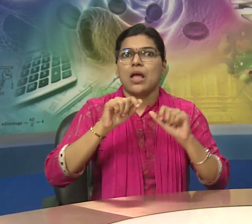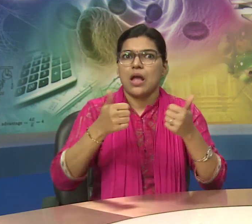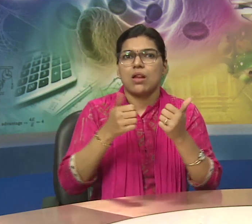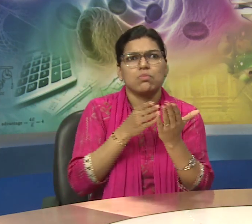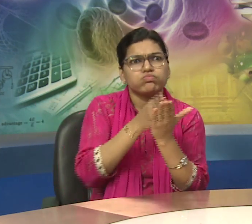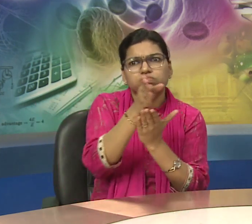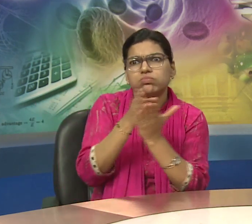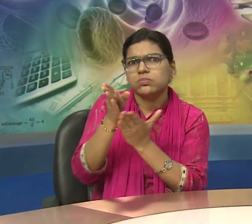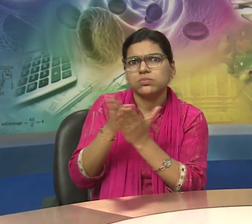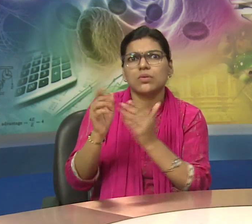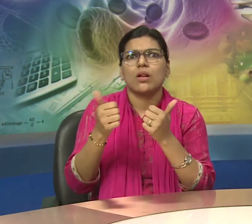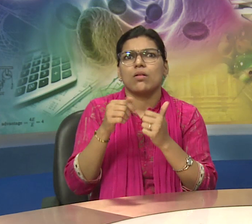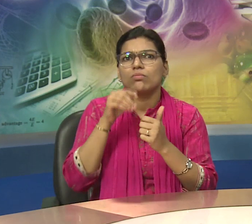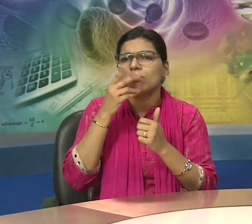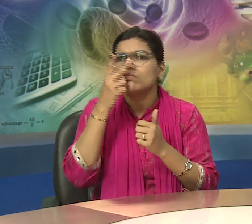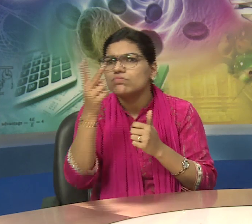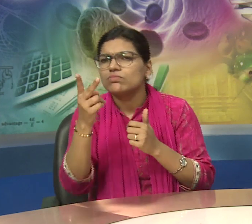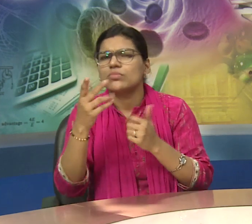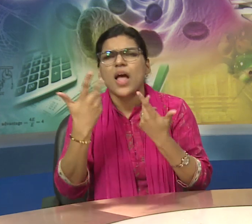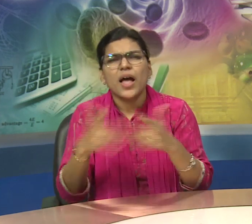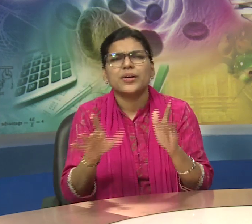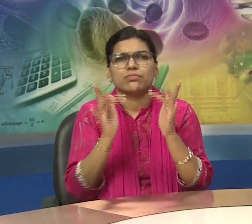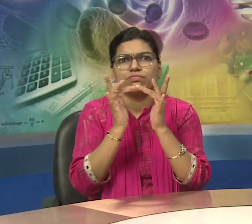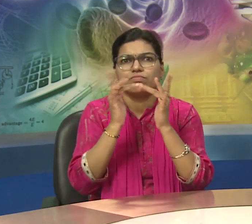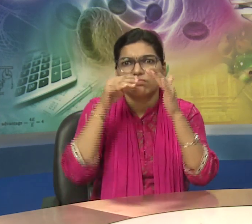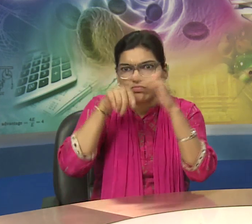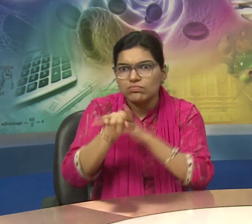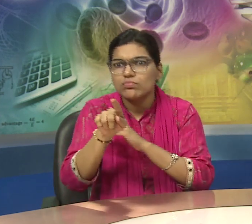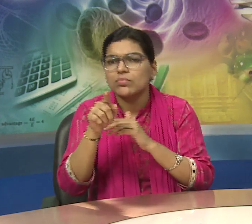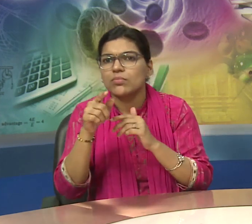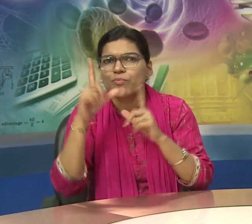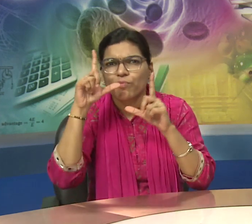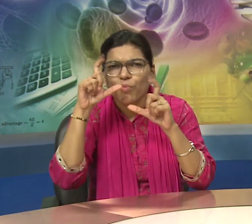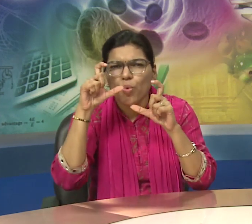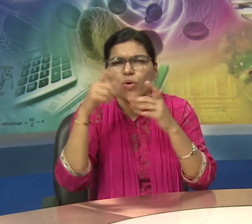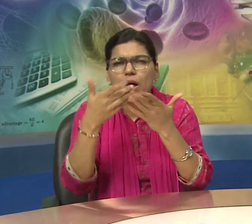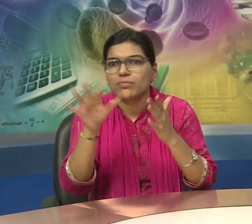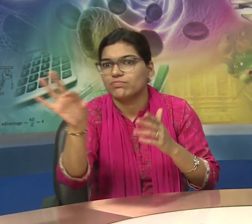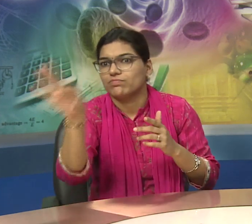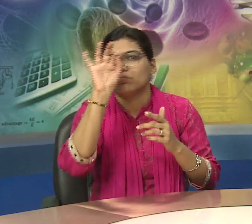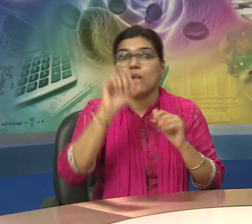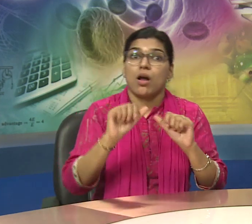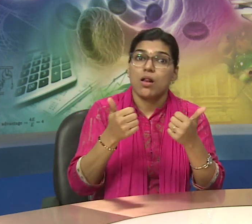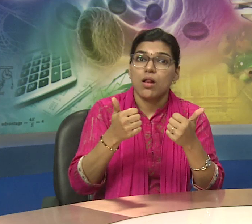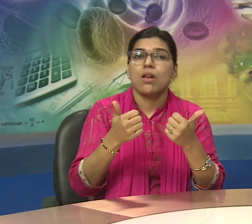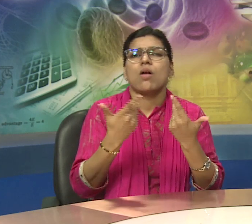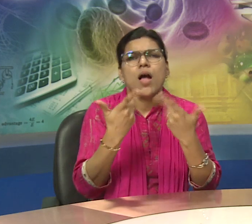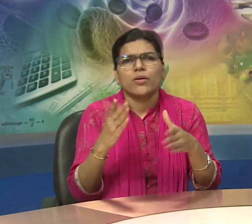modern technique in which you can take any photo, any picture from any file. We can just cut, copy,